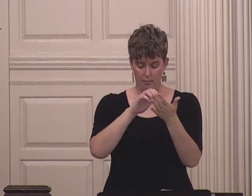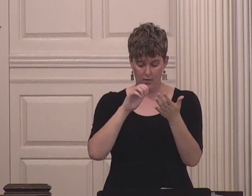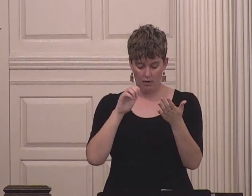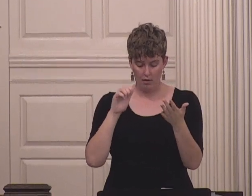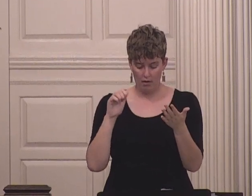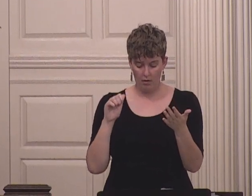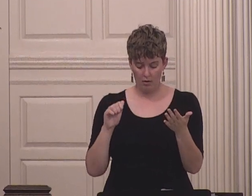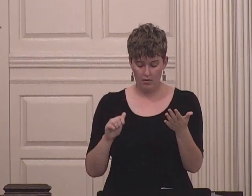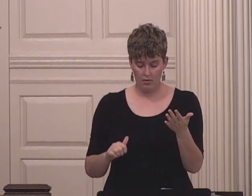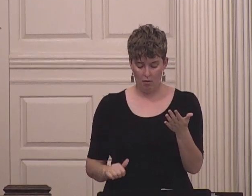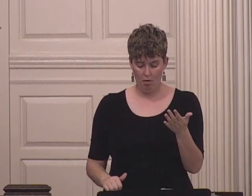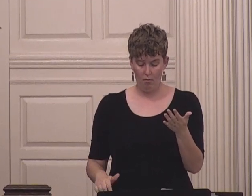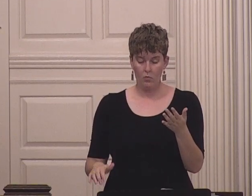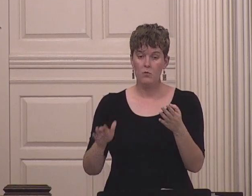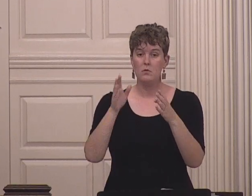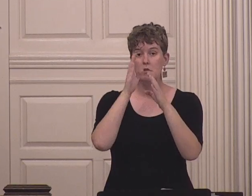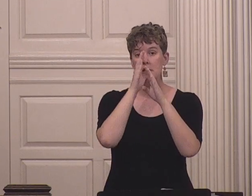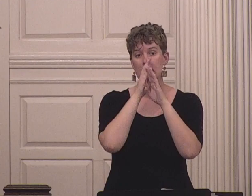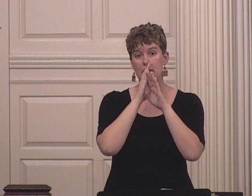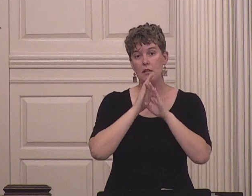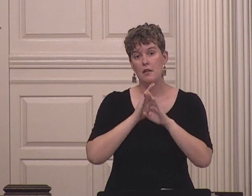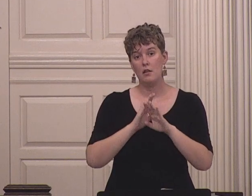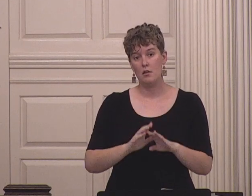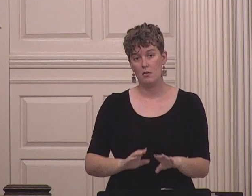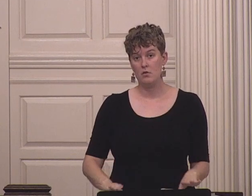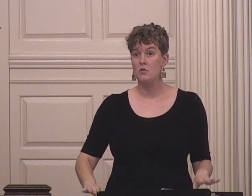vitalis peccata mundi,